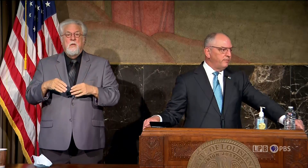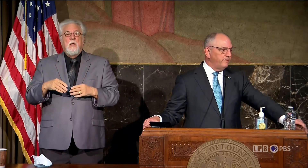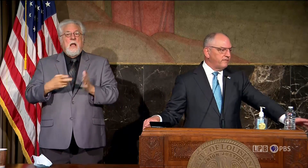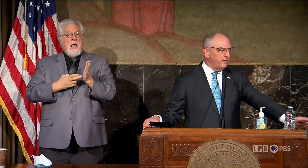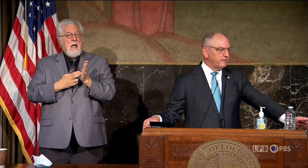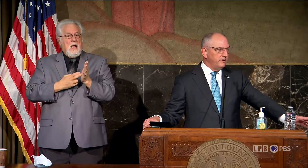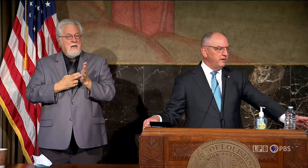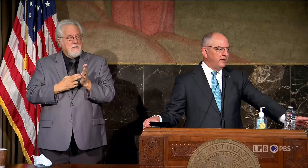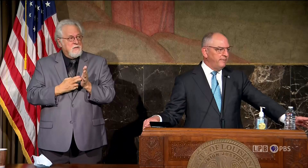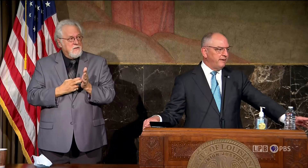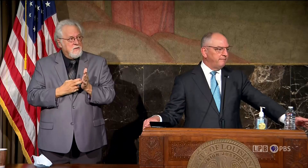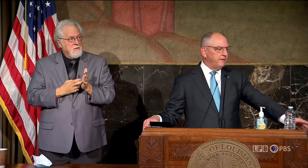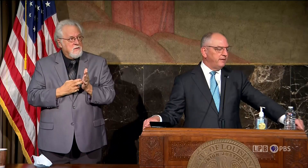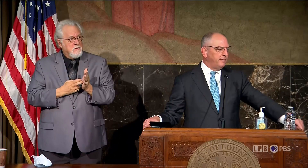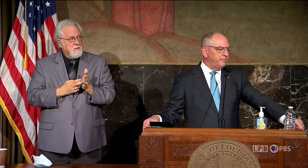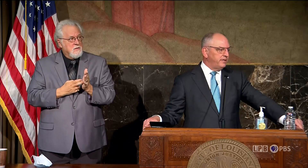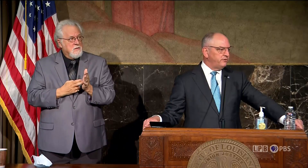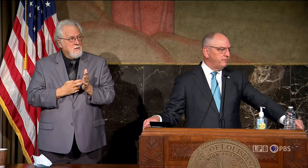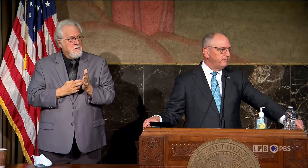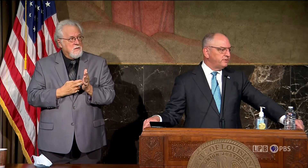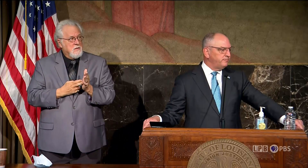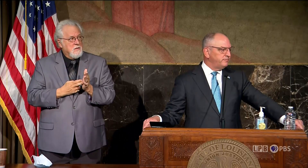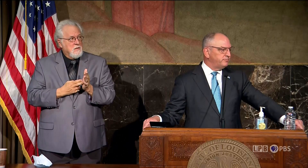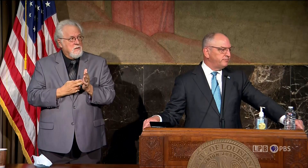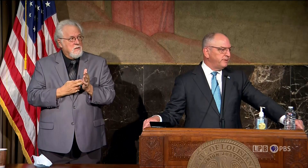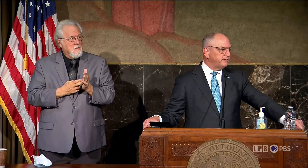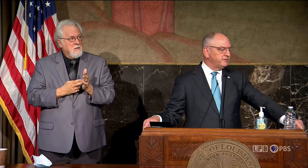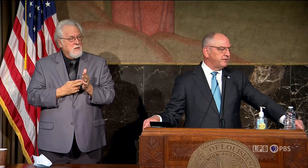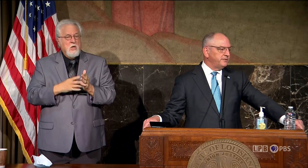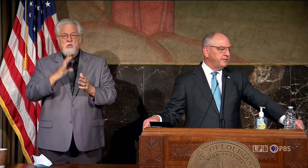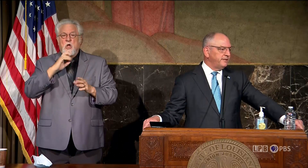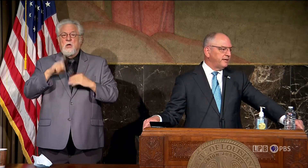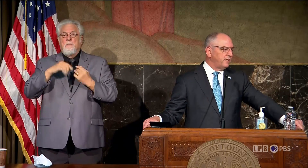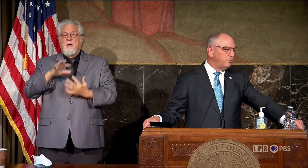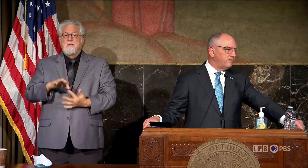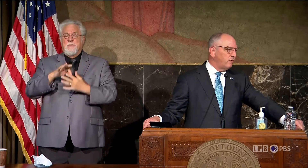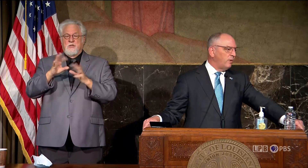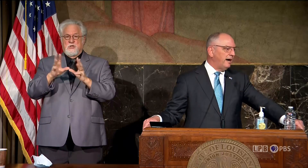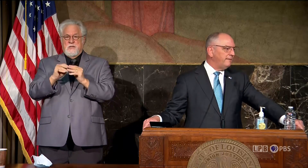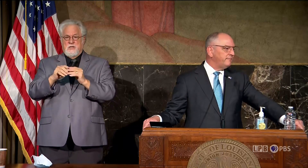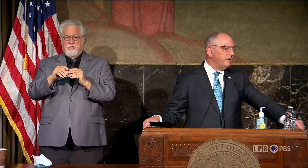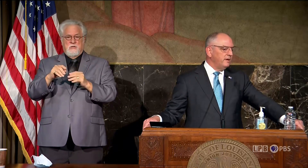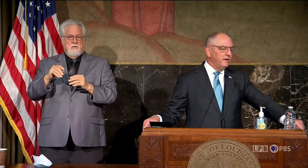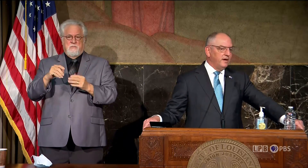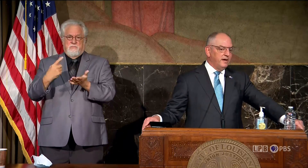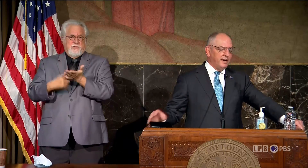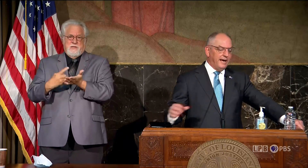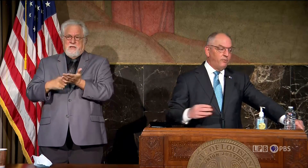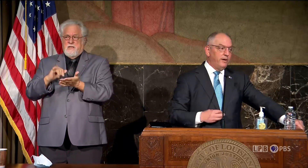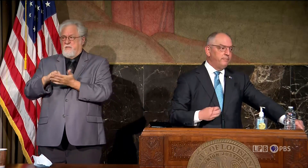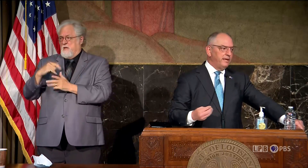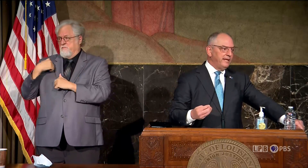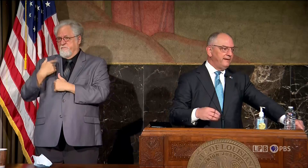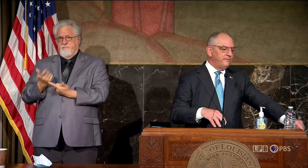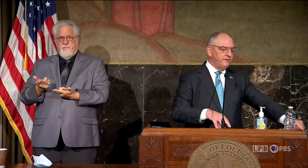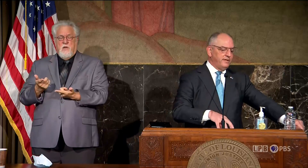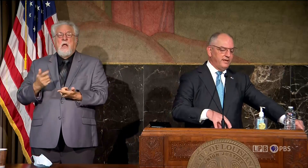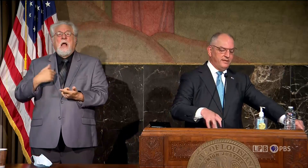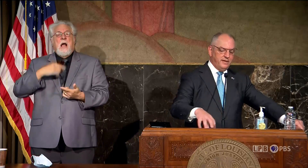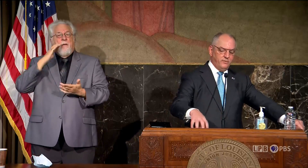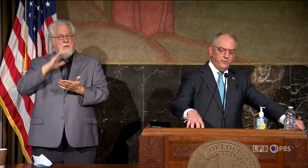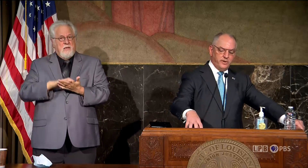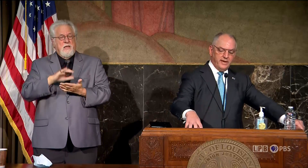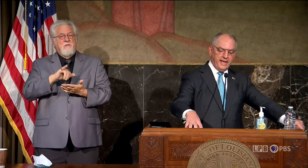Honestly, we've talked about a potential special session in October for a while. I really